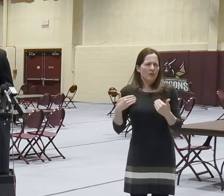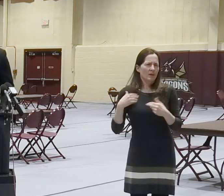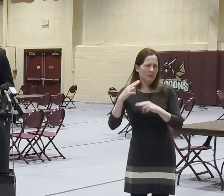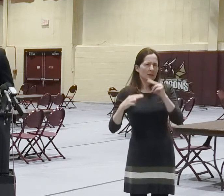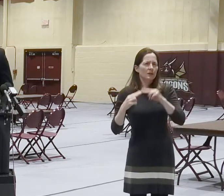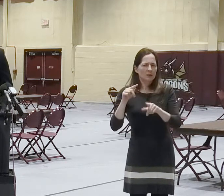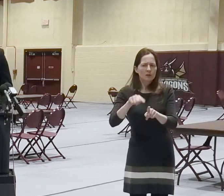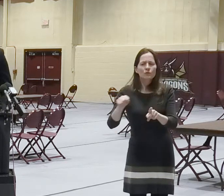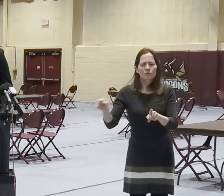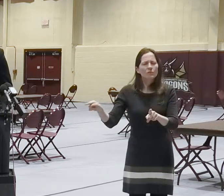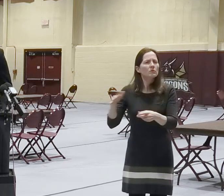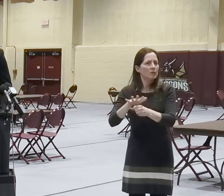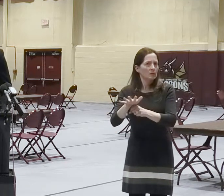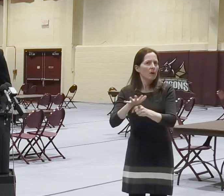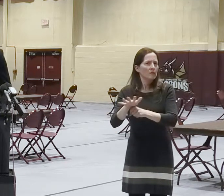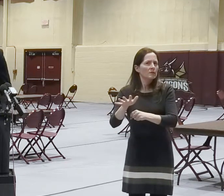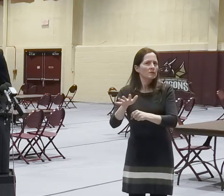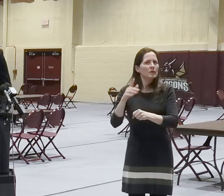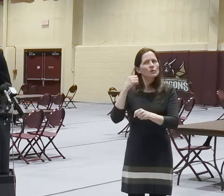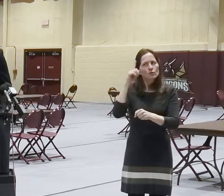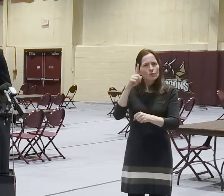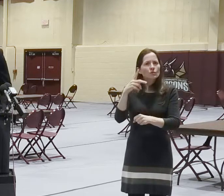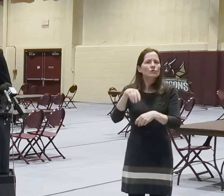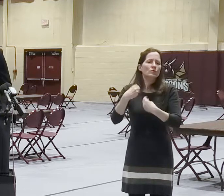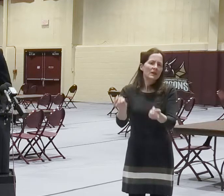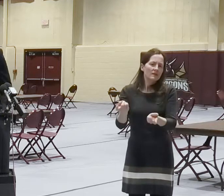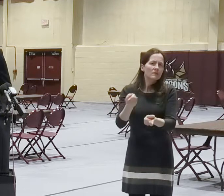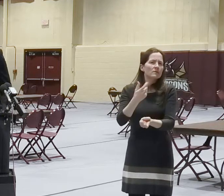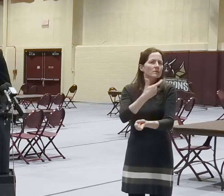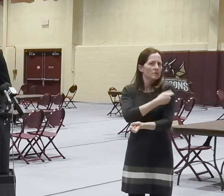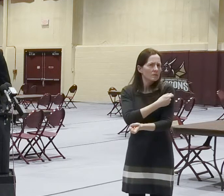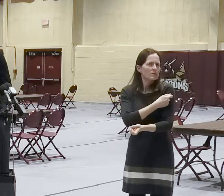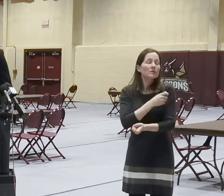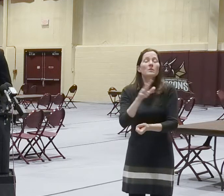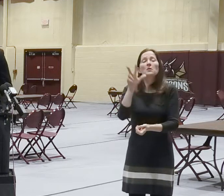state of approximately 3,000 doses a